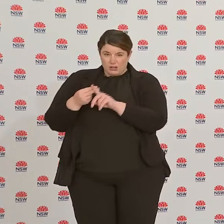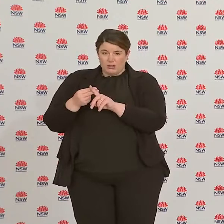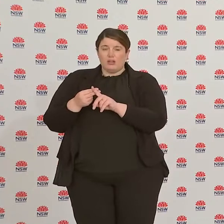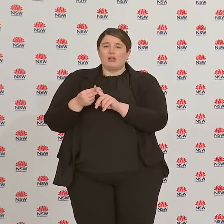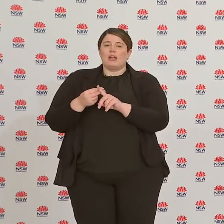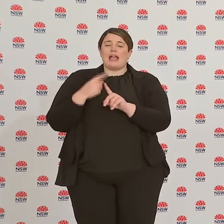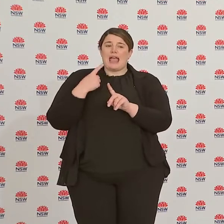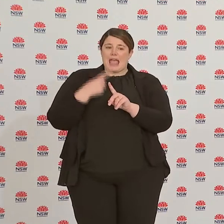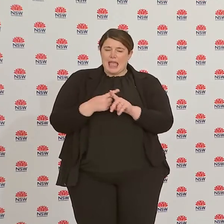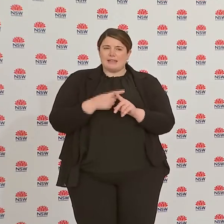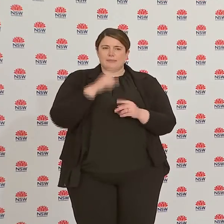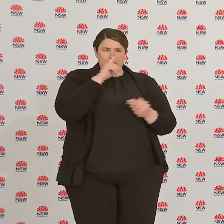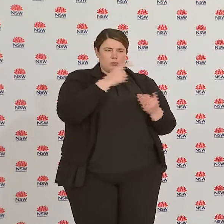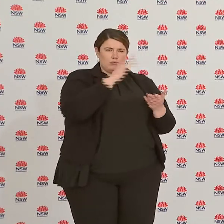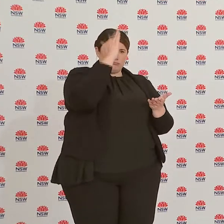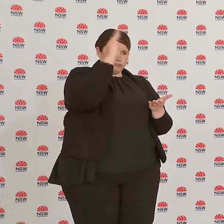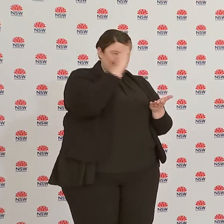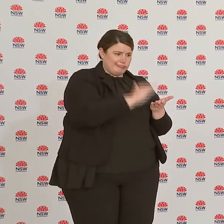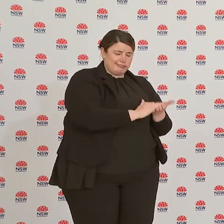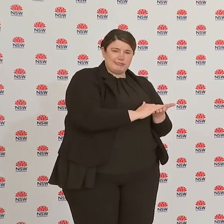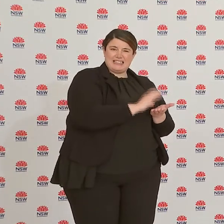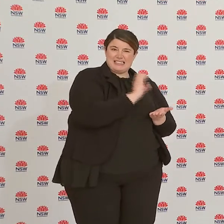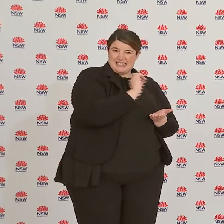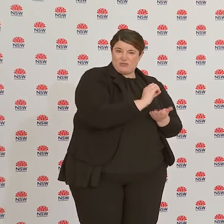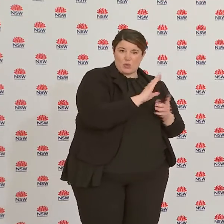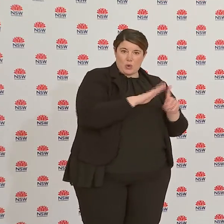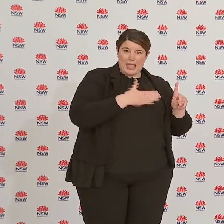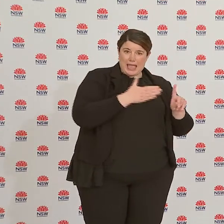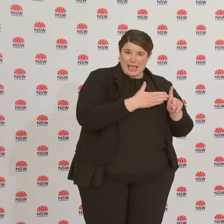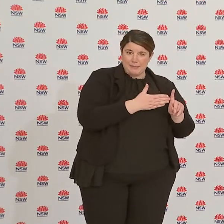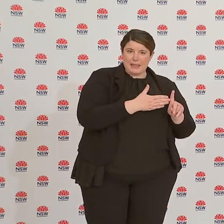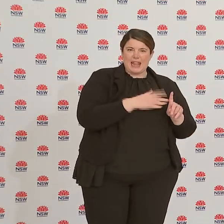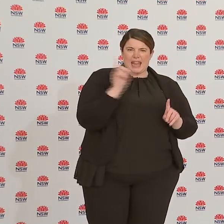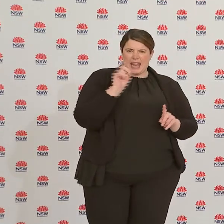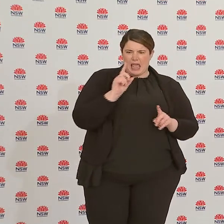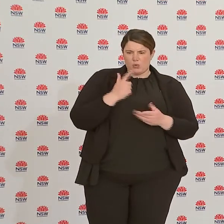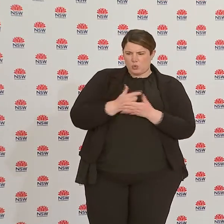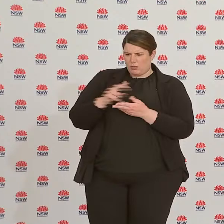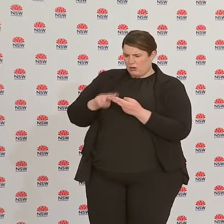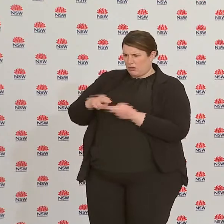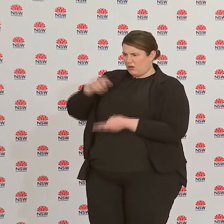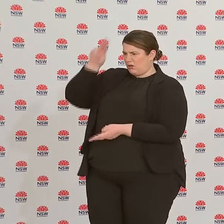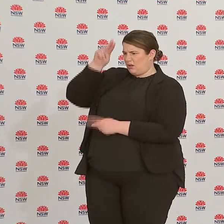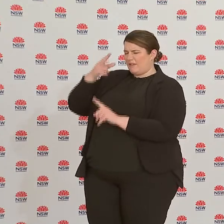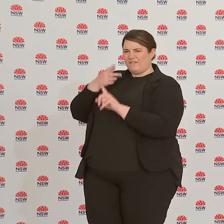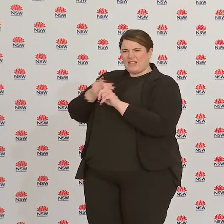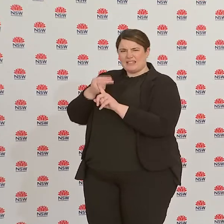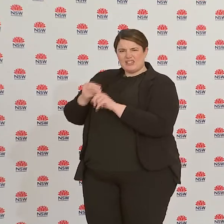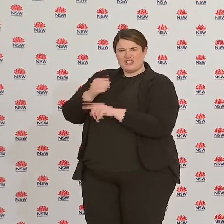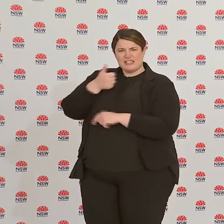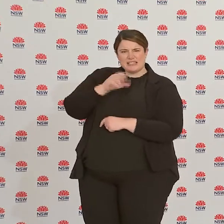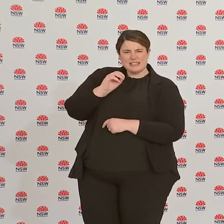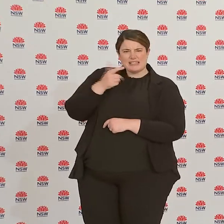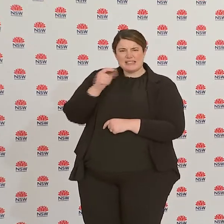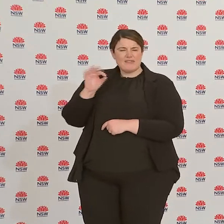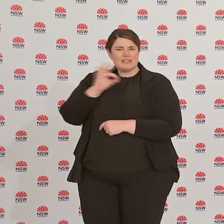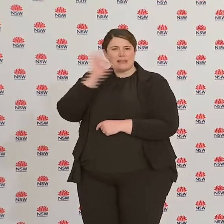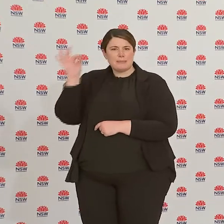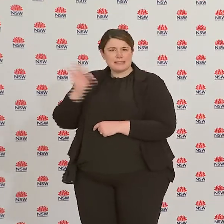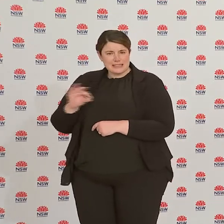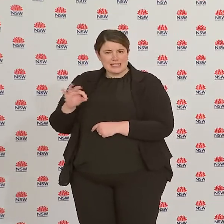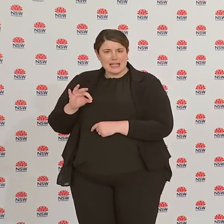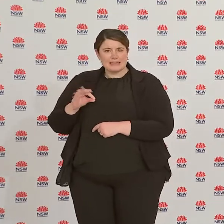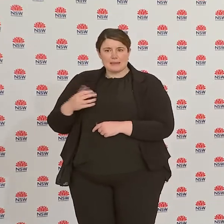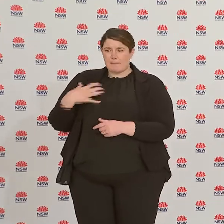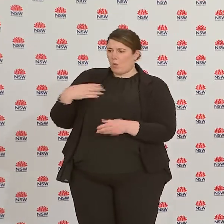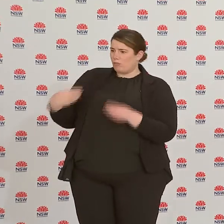0 until yesterday, when the Premier is now talking about getting vaccination rates up, getting to 50, 60, 70%, which will all provide us